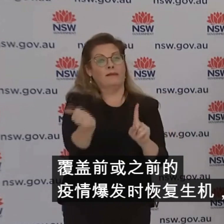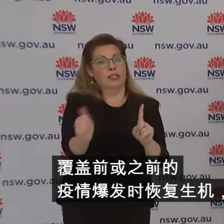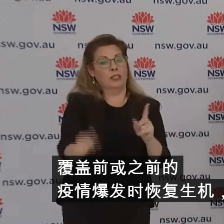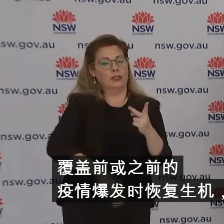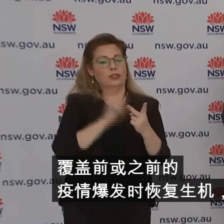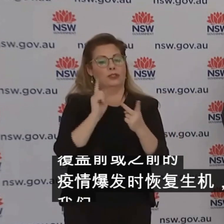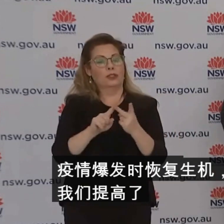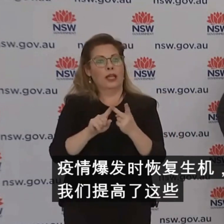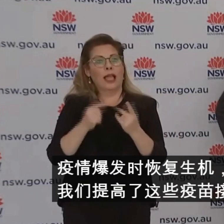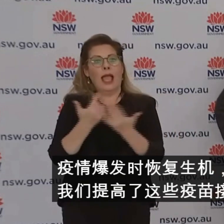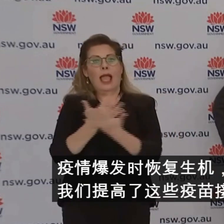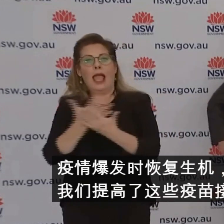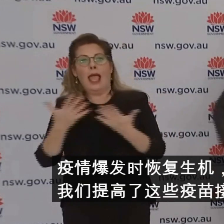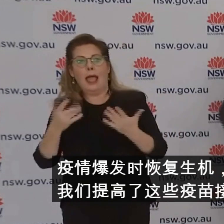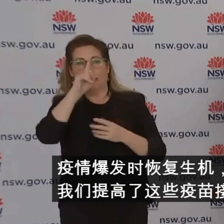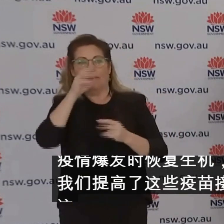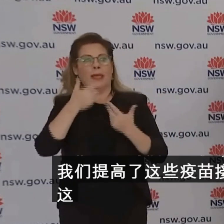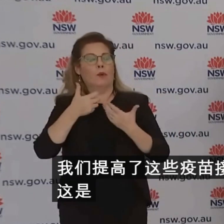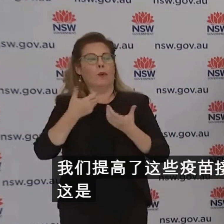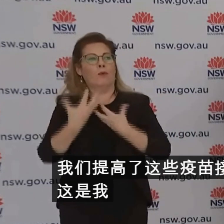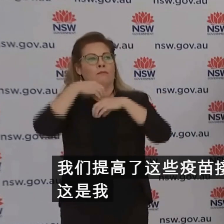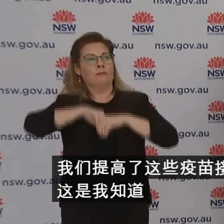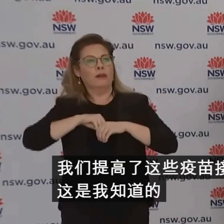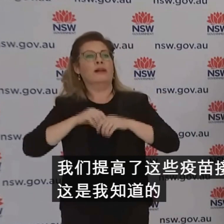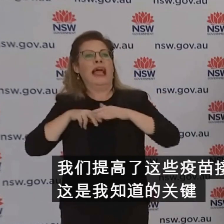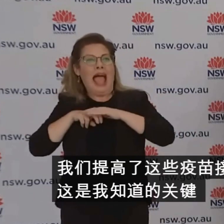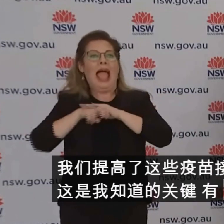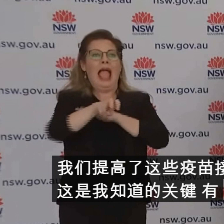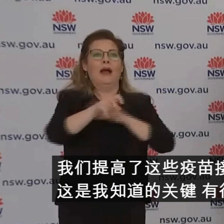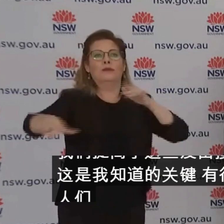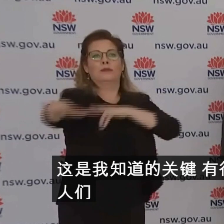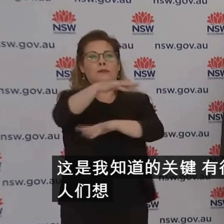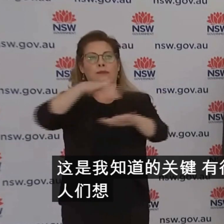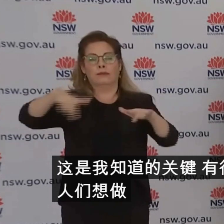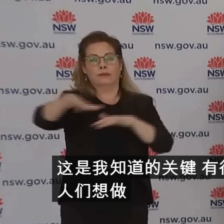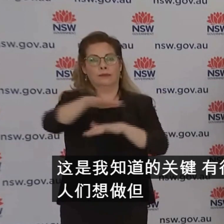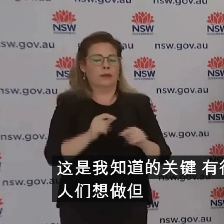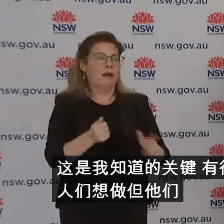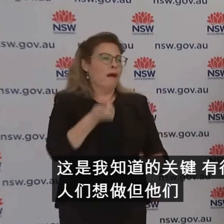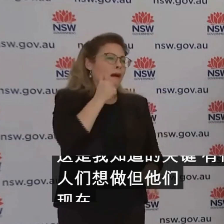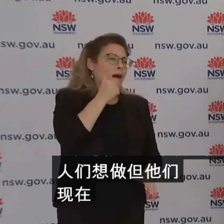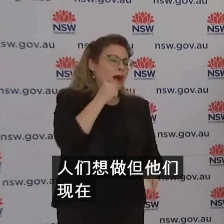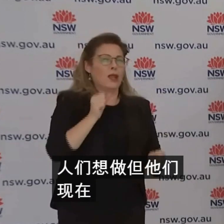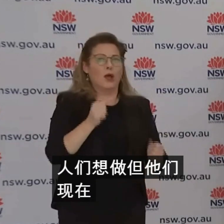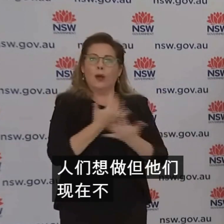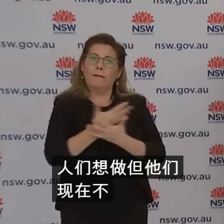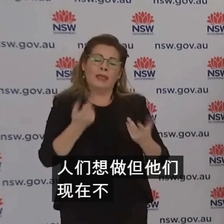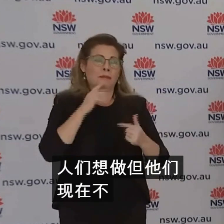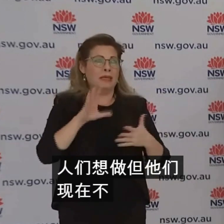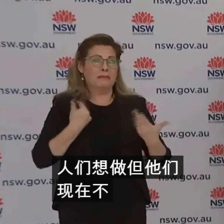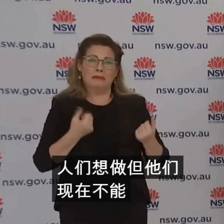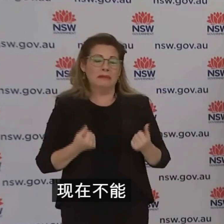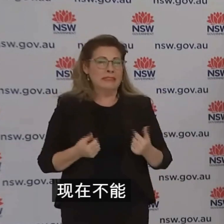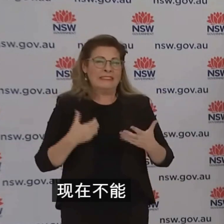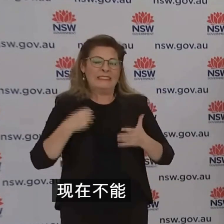more freedom once we get those vaccination rates up, and that is the key. I know there are lots of things people want to do that they can't do now. I know I've got